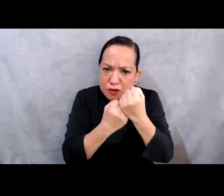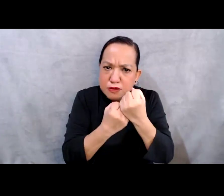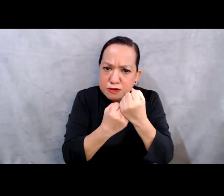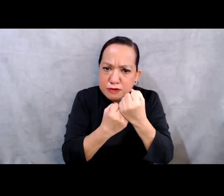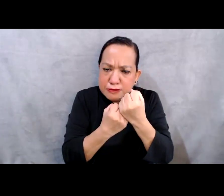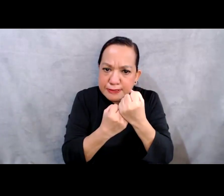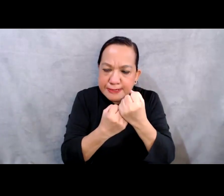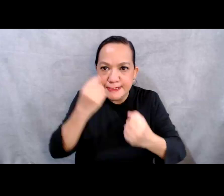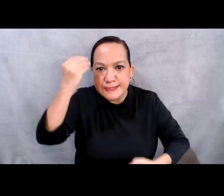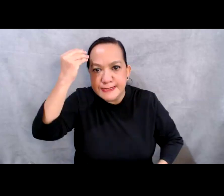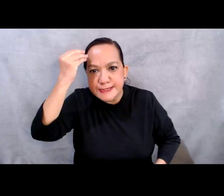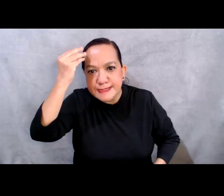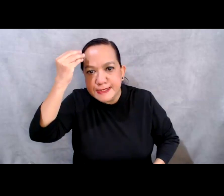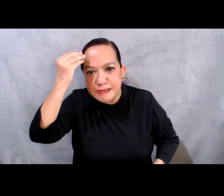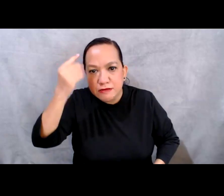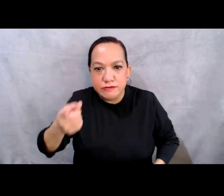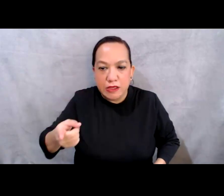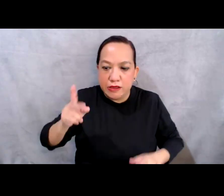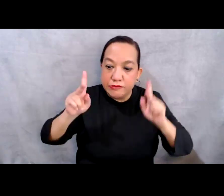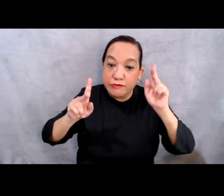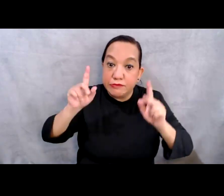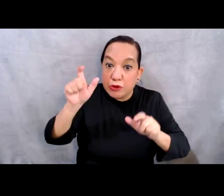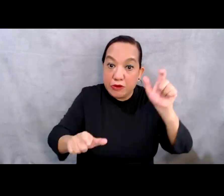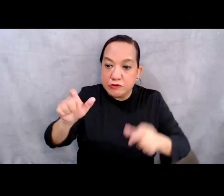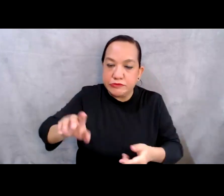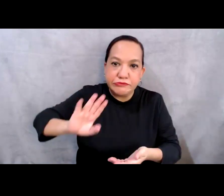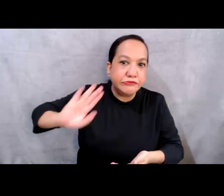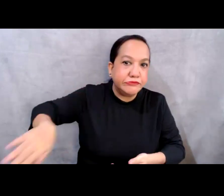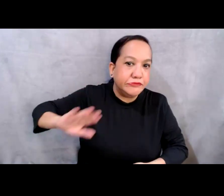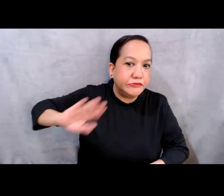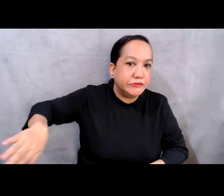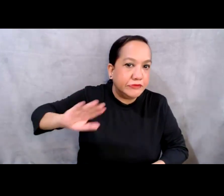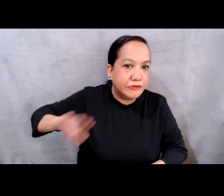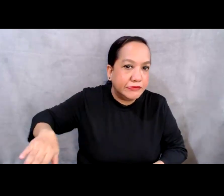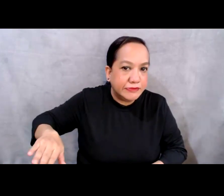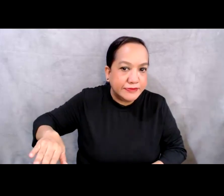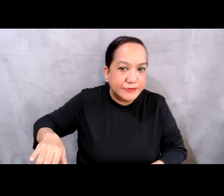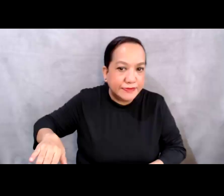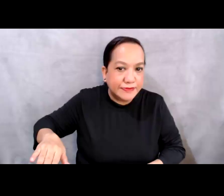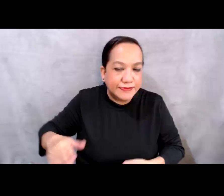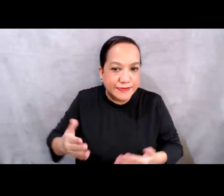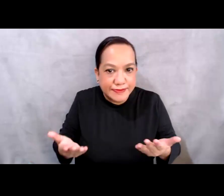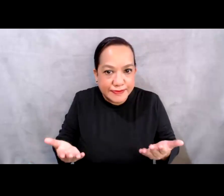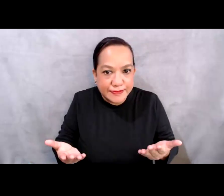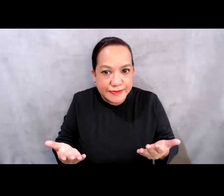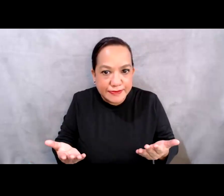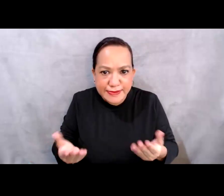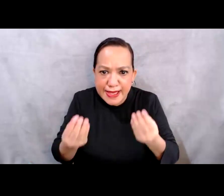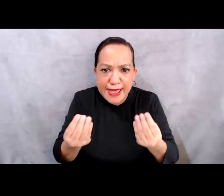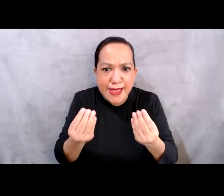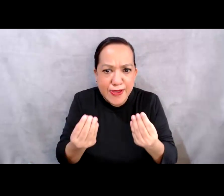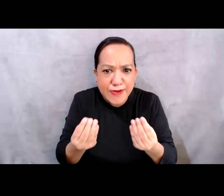thing, that the complaints mechanism is solving problems just for the complainants or